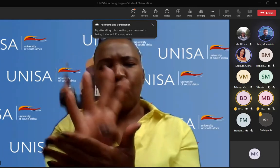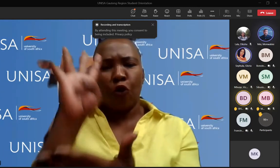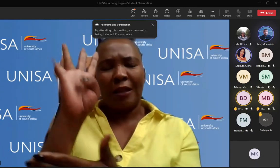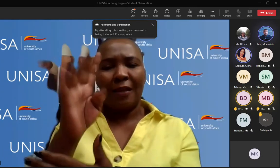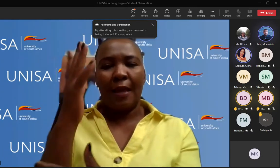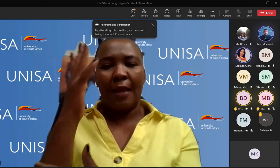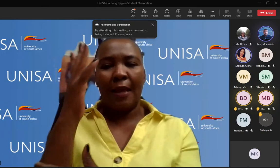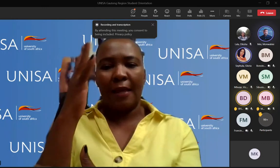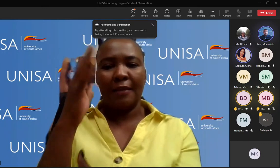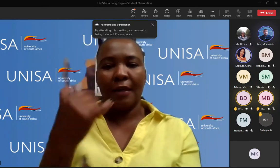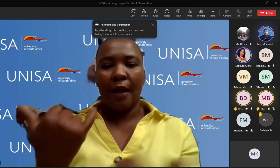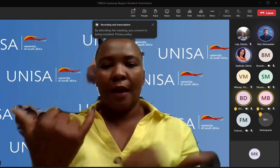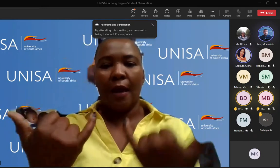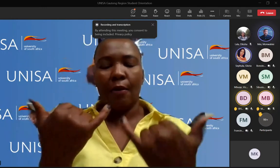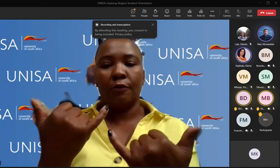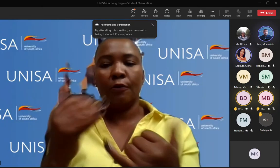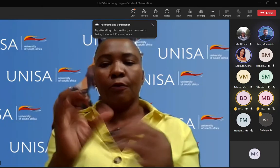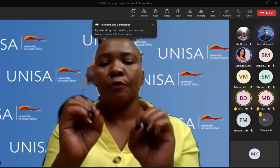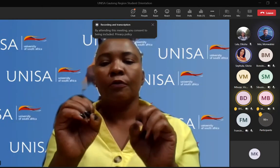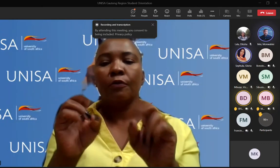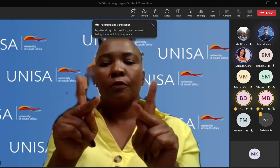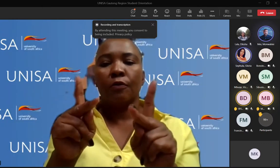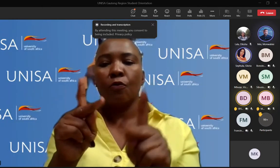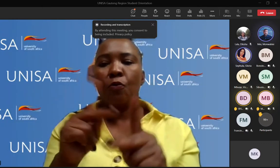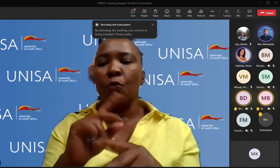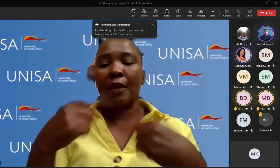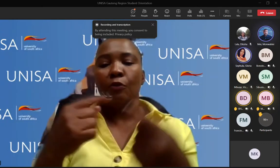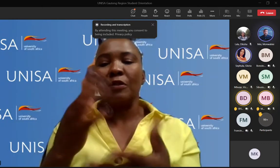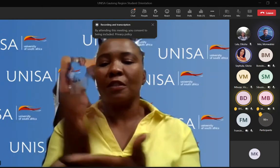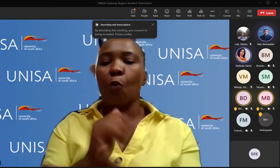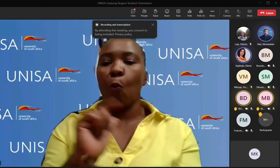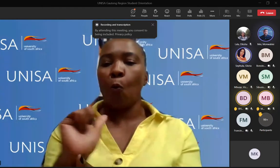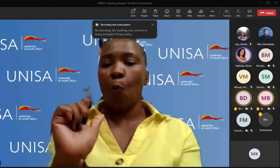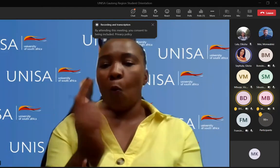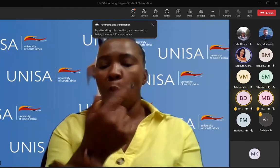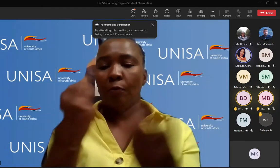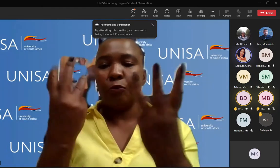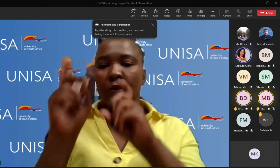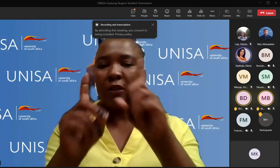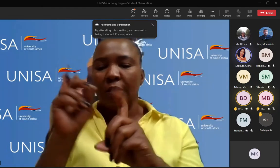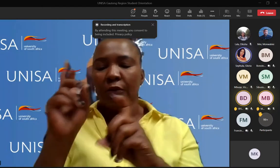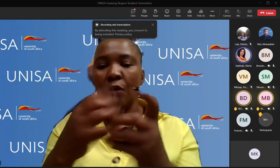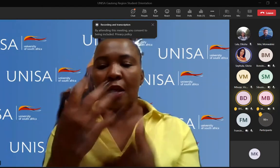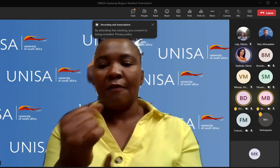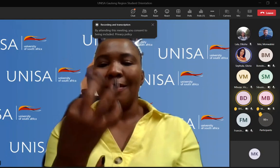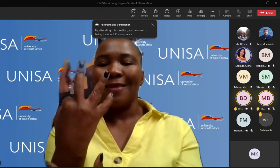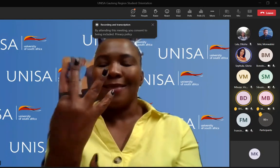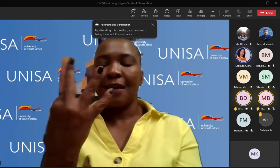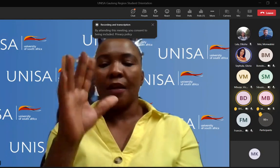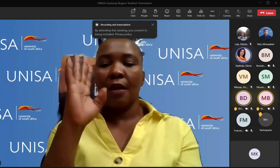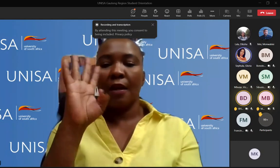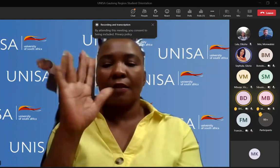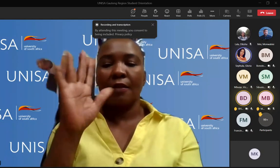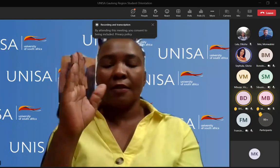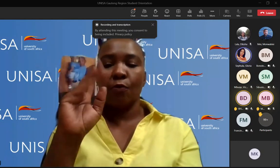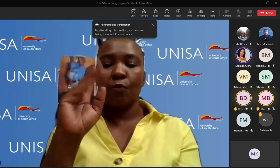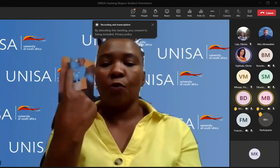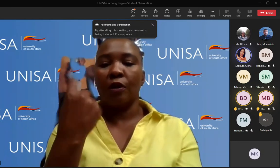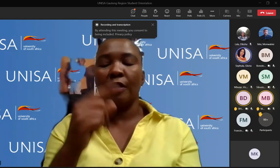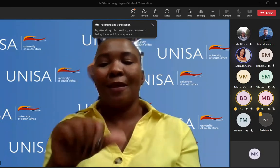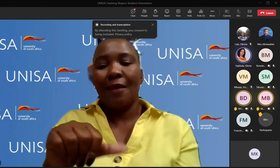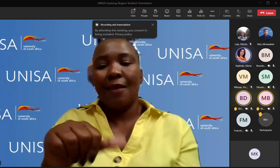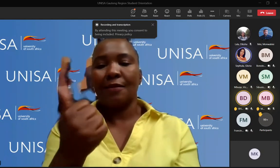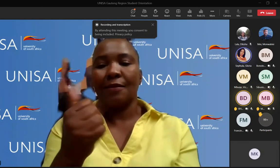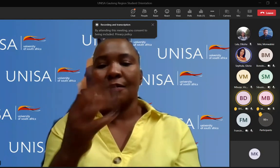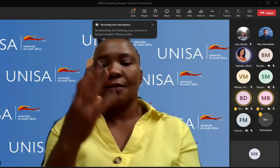now okay we're not going to take all the hands man obviously we'll just take three hands and the next hand is